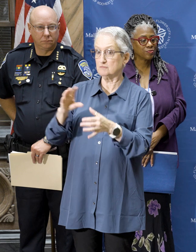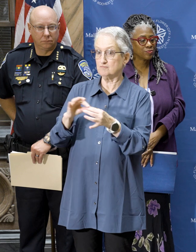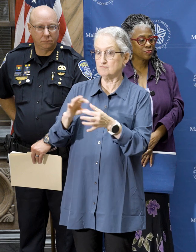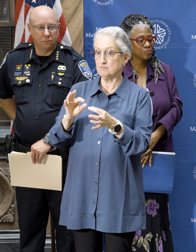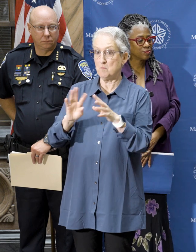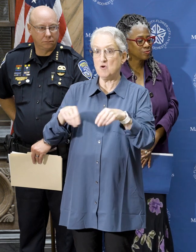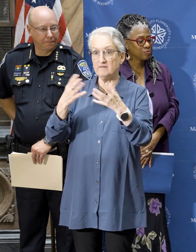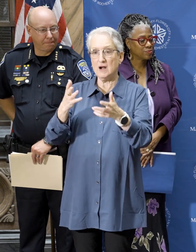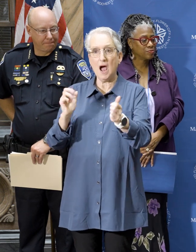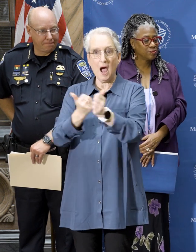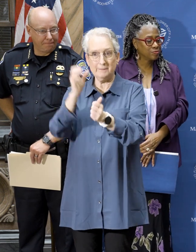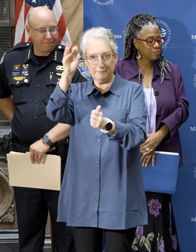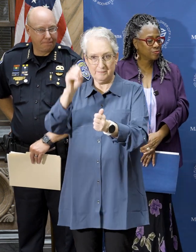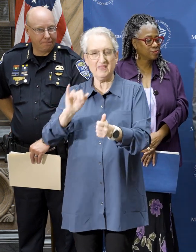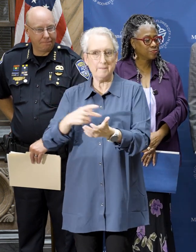piece. Mr. Tukes.